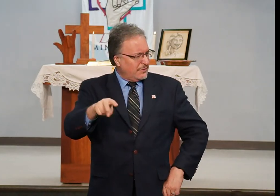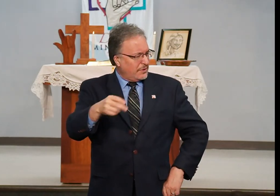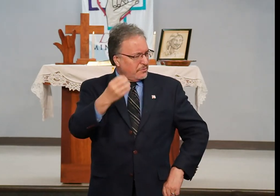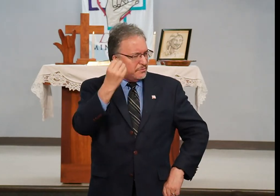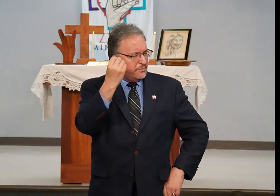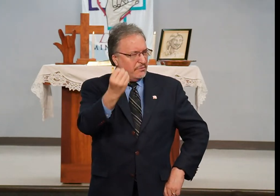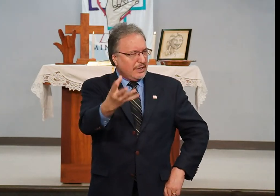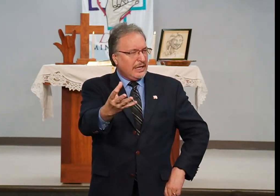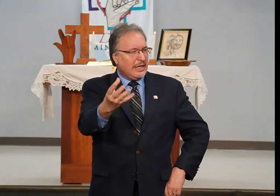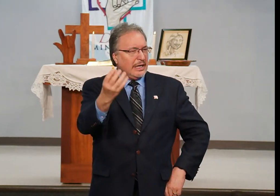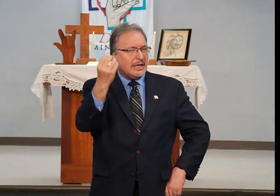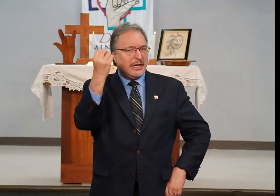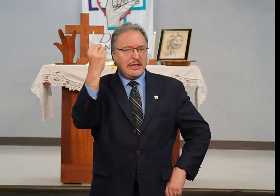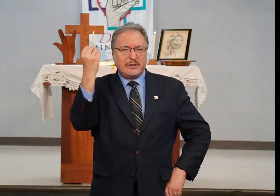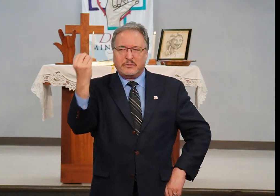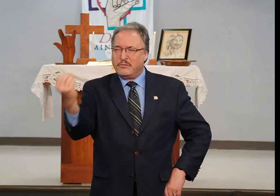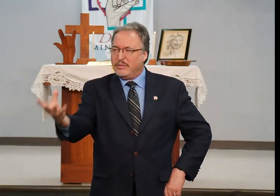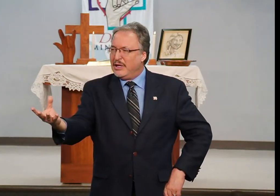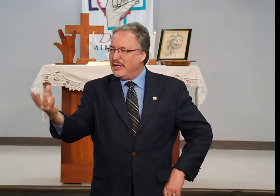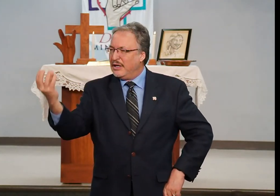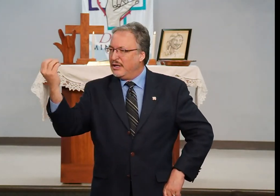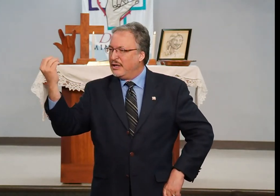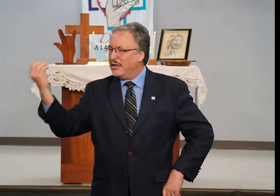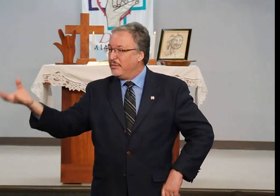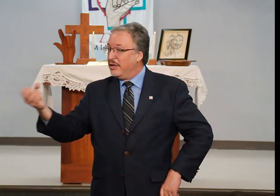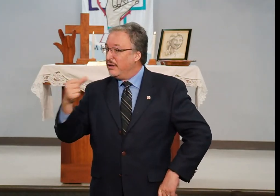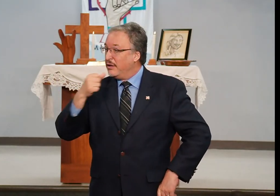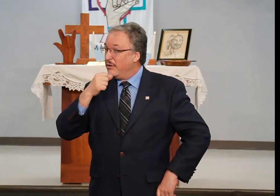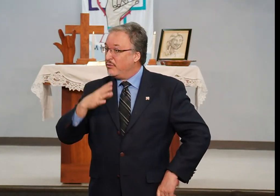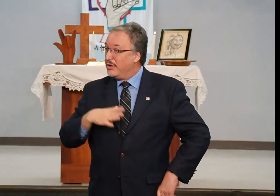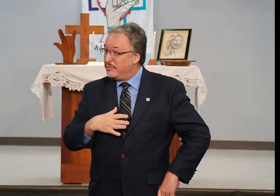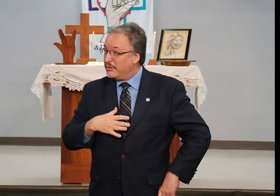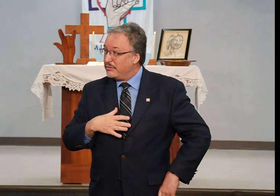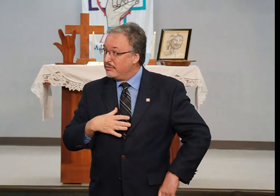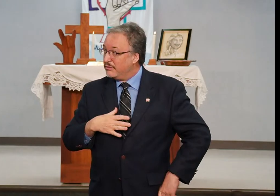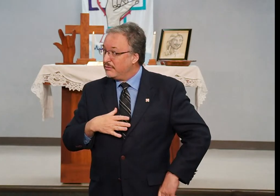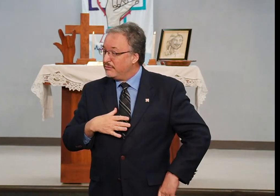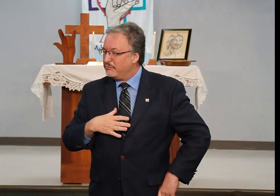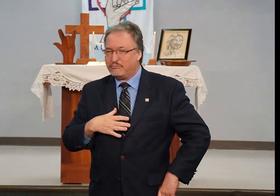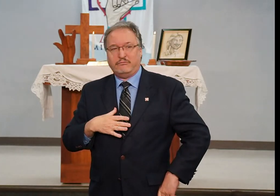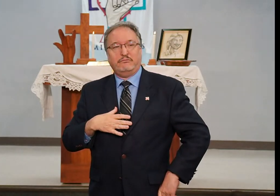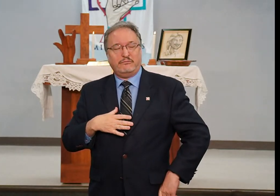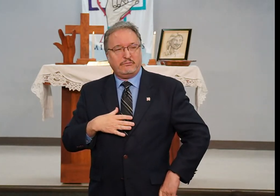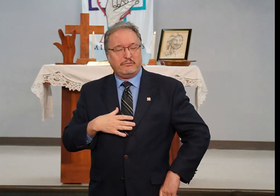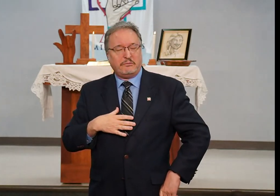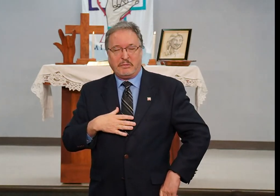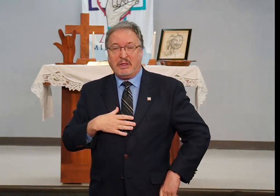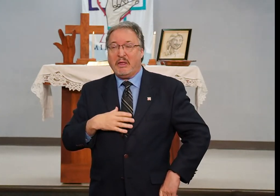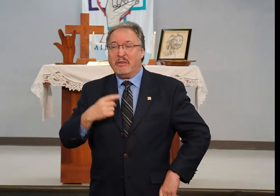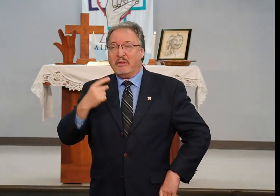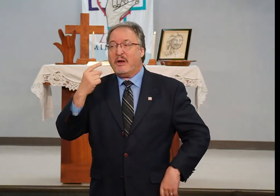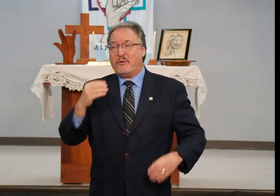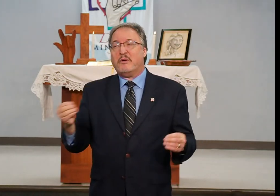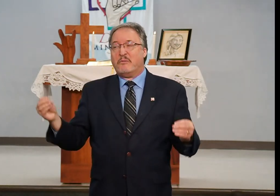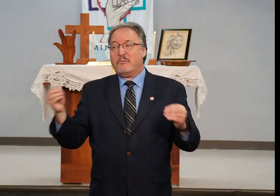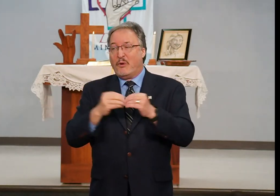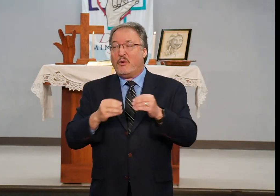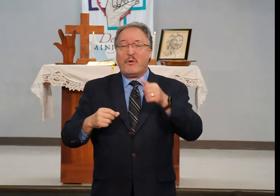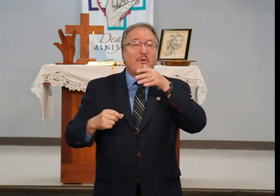to fund the production of the Jesus movie. What I saw at the Deaf Missions Conference was a huge number